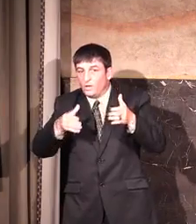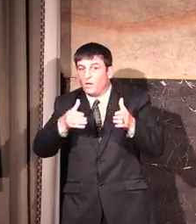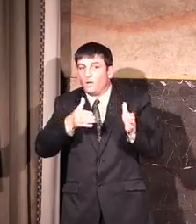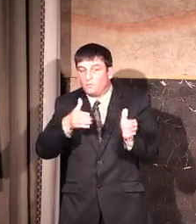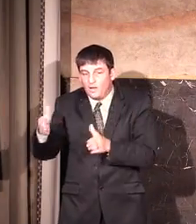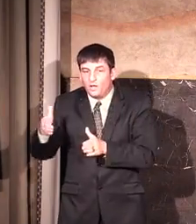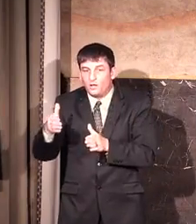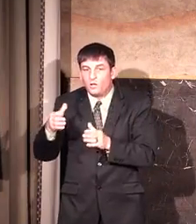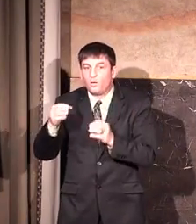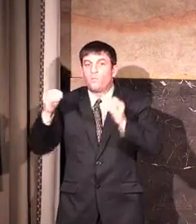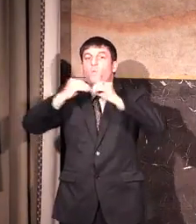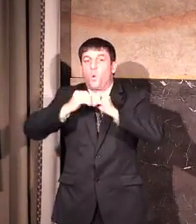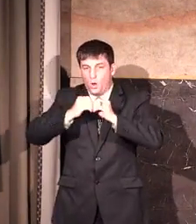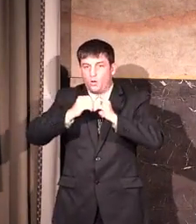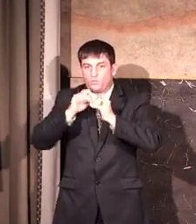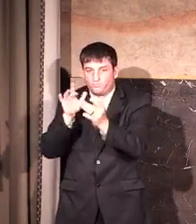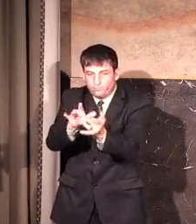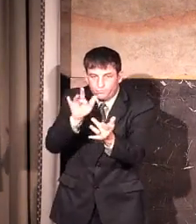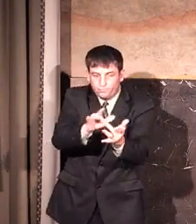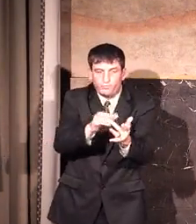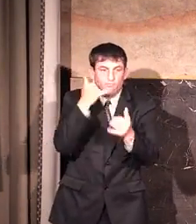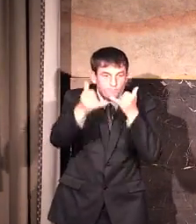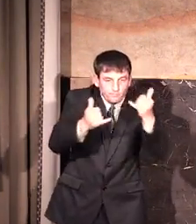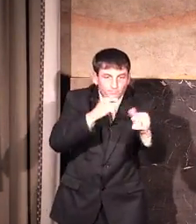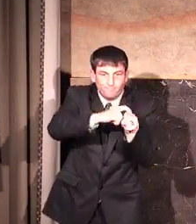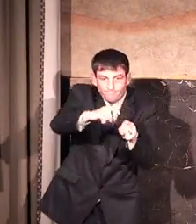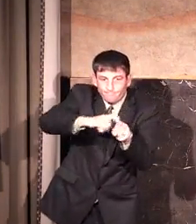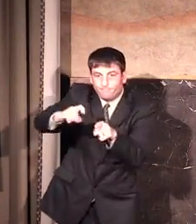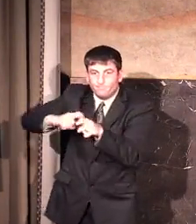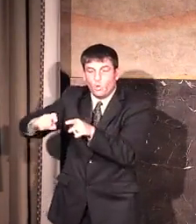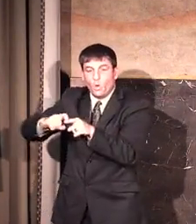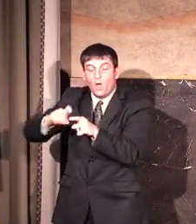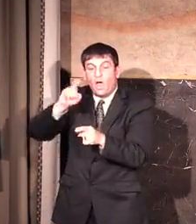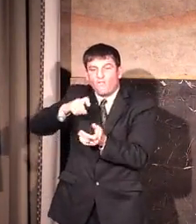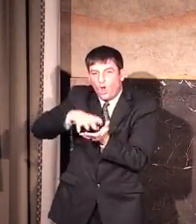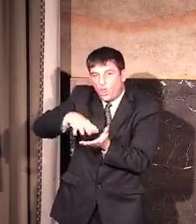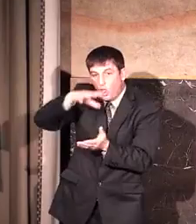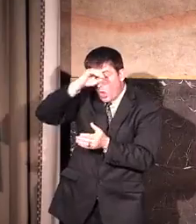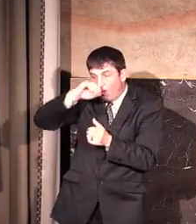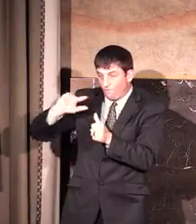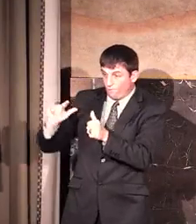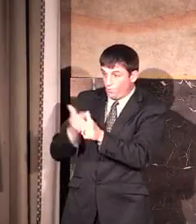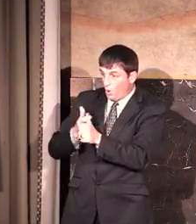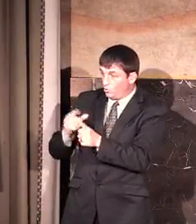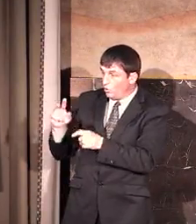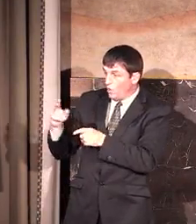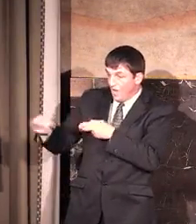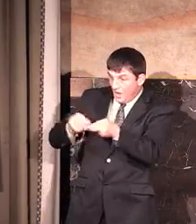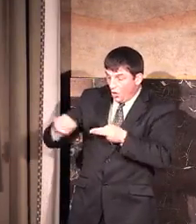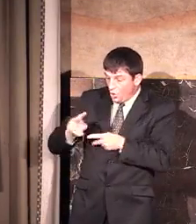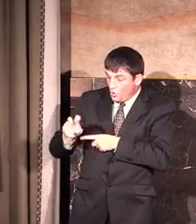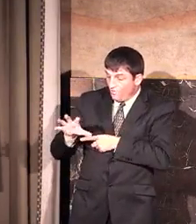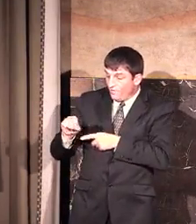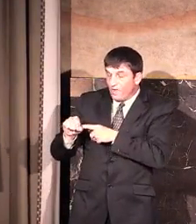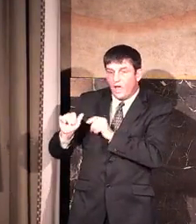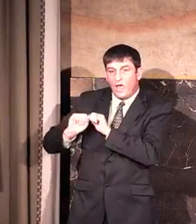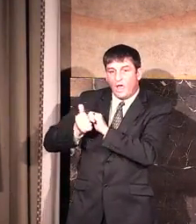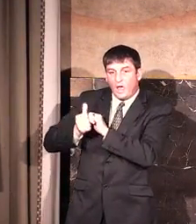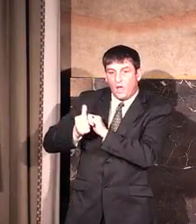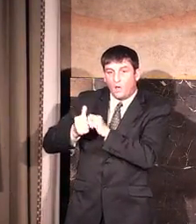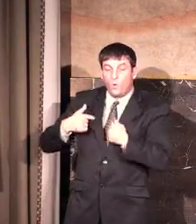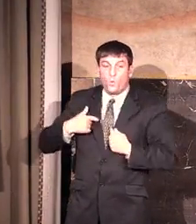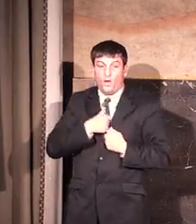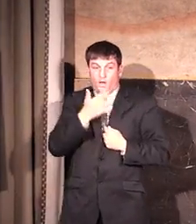tracing at volume. We're going to have to learn how much we're able to accomplish with that first group of 250. I think we're fortunate to be working with a partner like